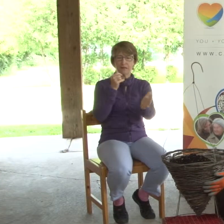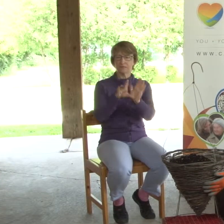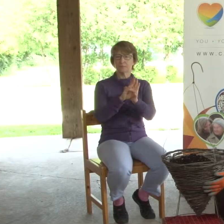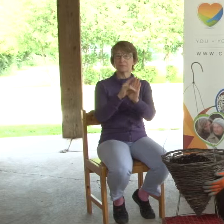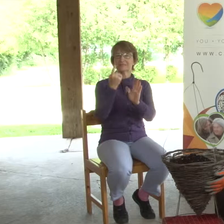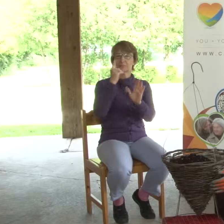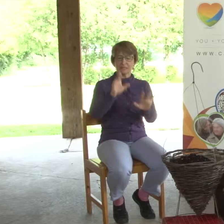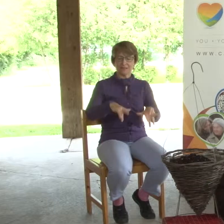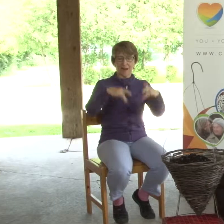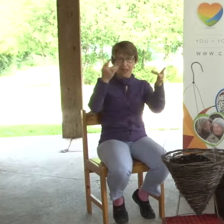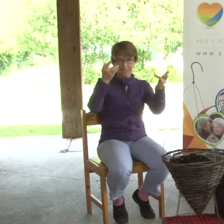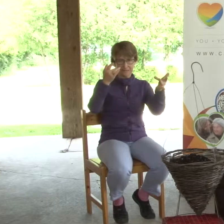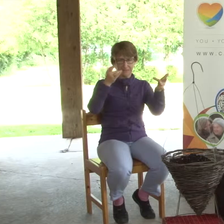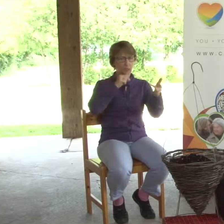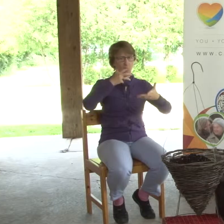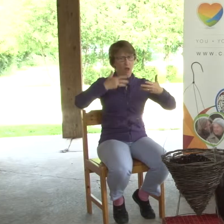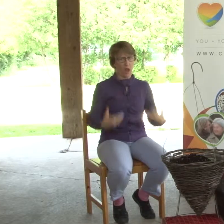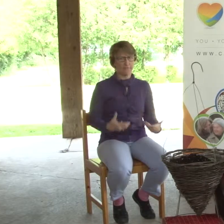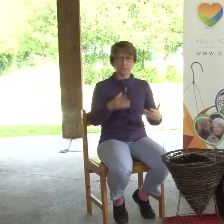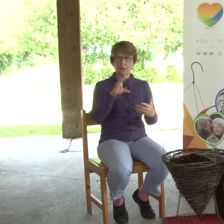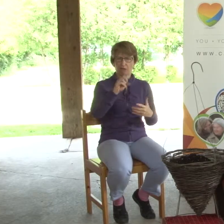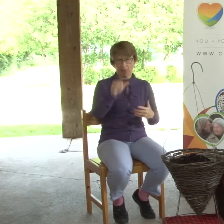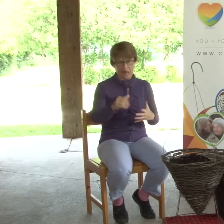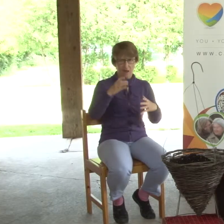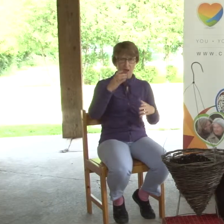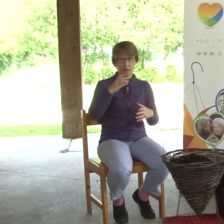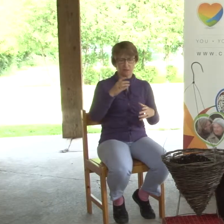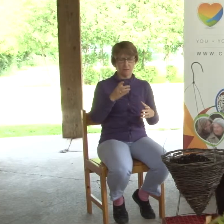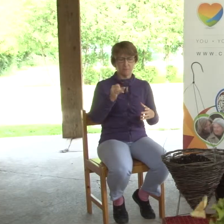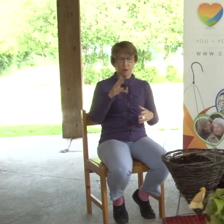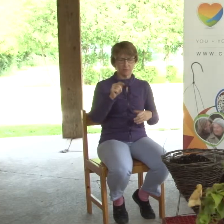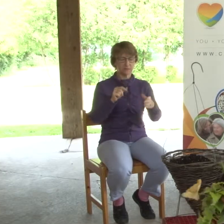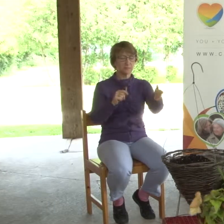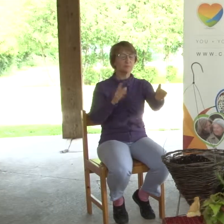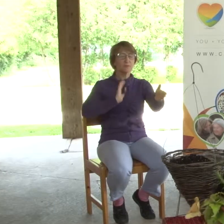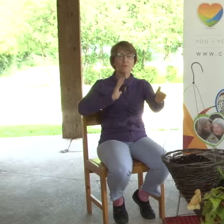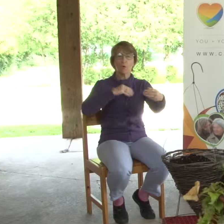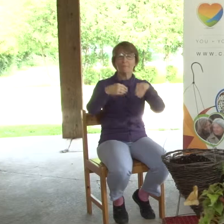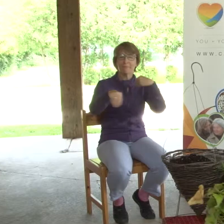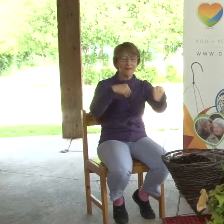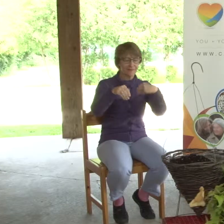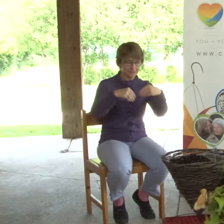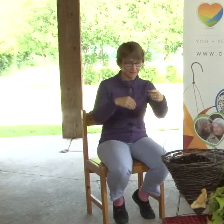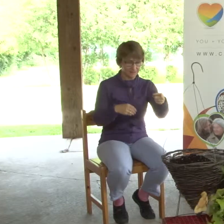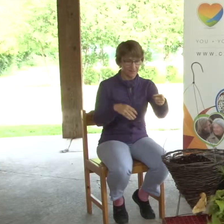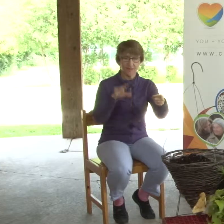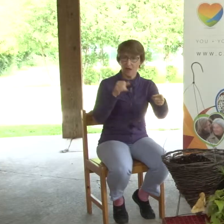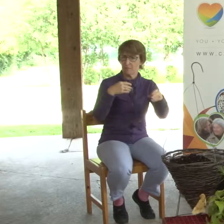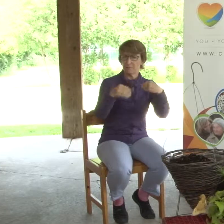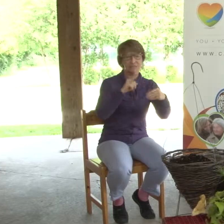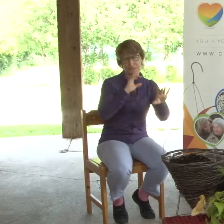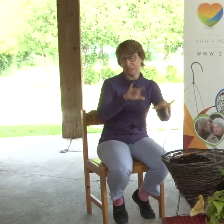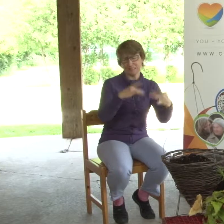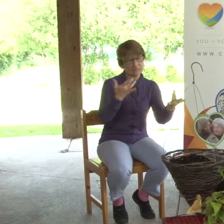in weight. Before, when we were working with this plastic container, this container, very,